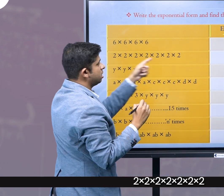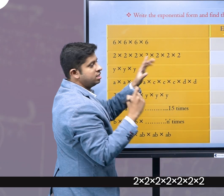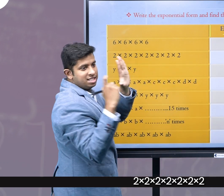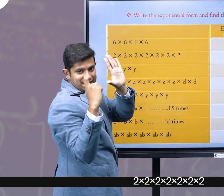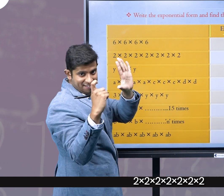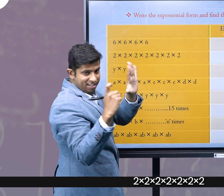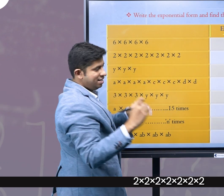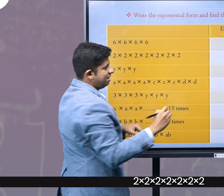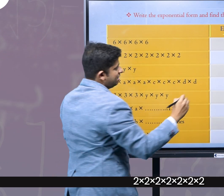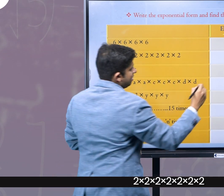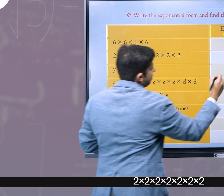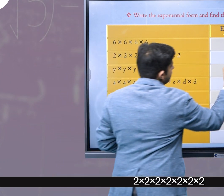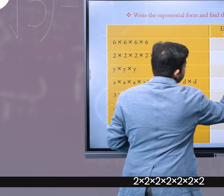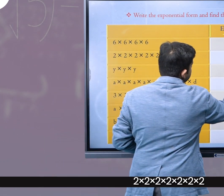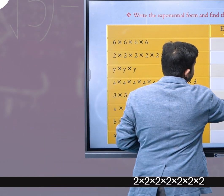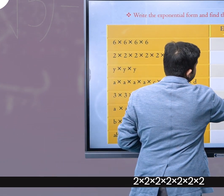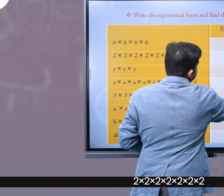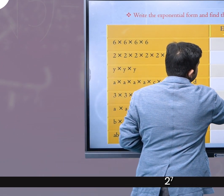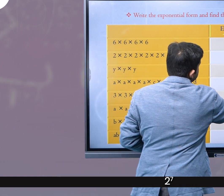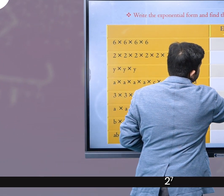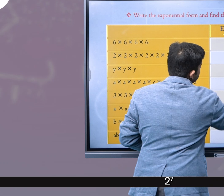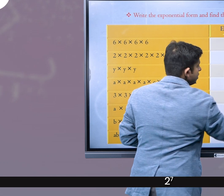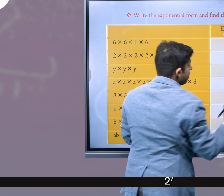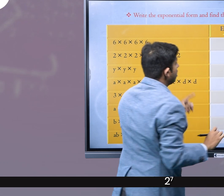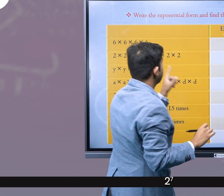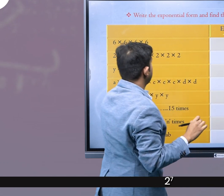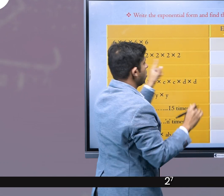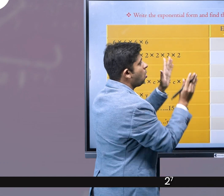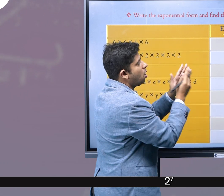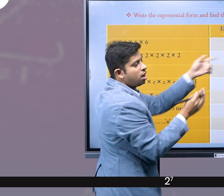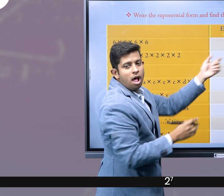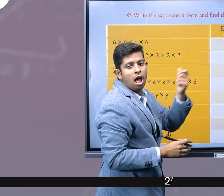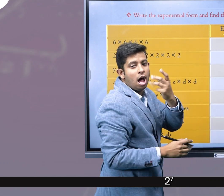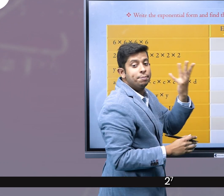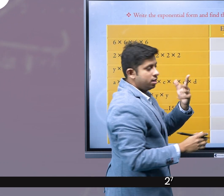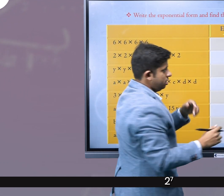2 into 2 into 2 into 2 into 2 is 2 to the power of 7.